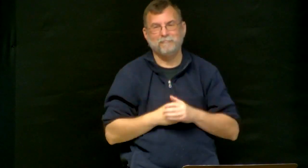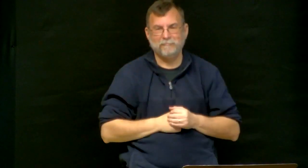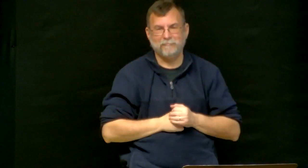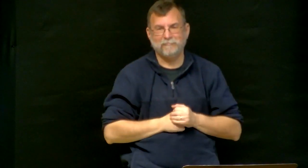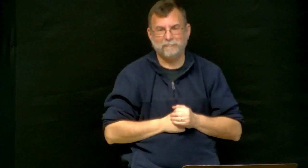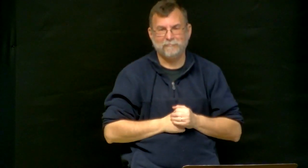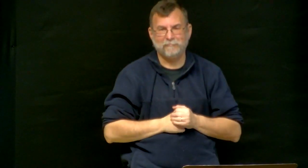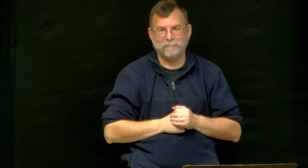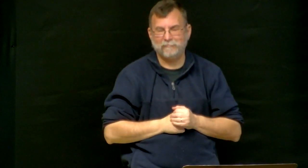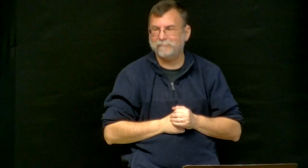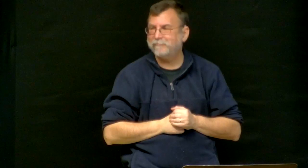of God.